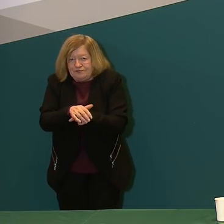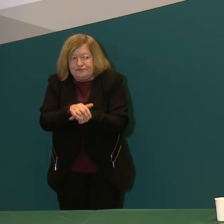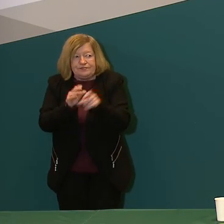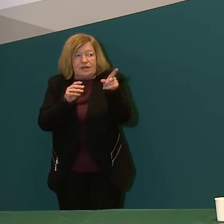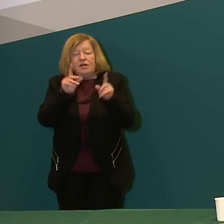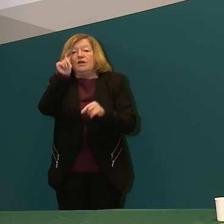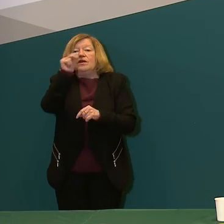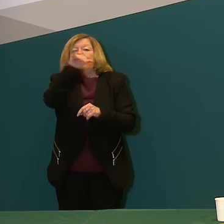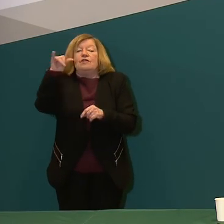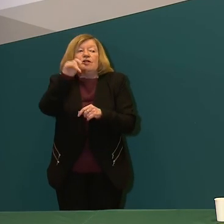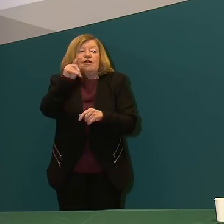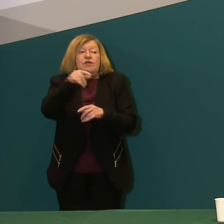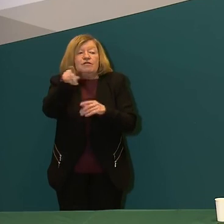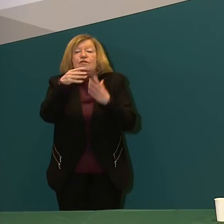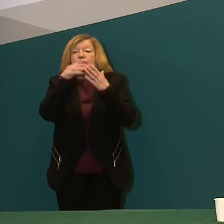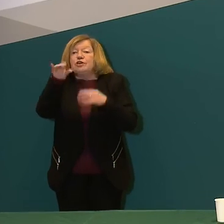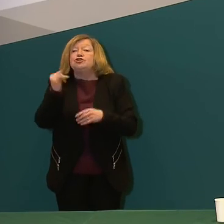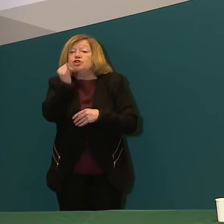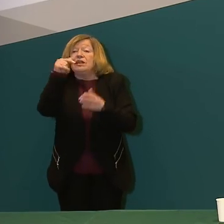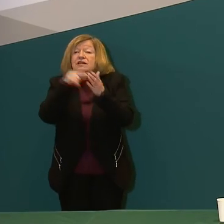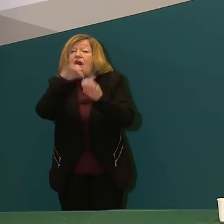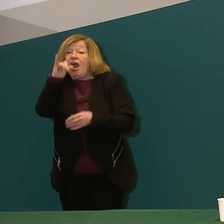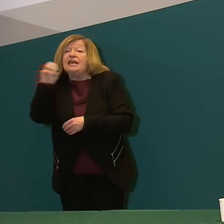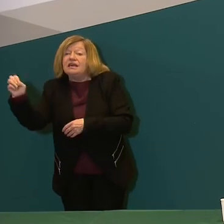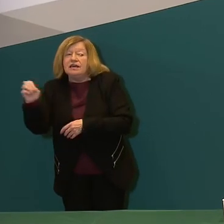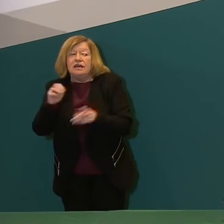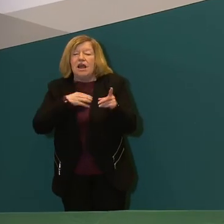Hi, Tony Connell-Thomas from thejournal.ie. I just have